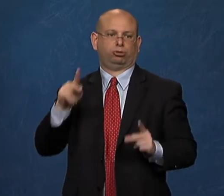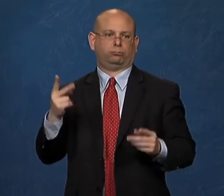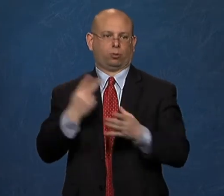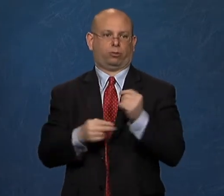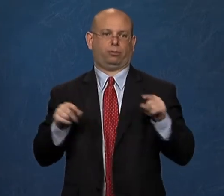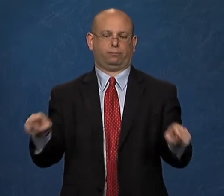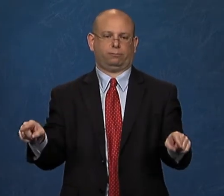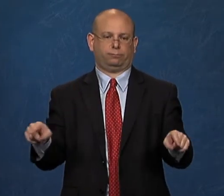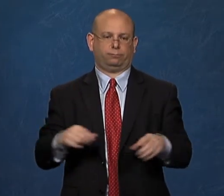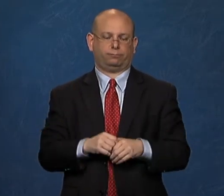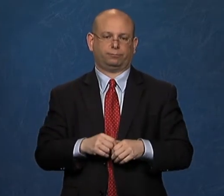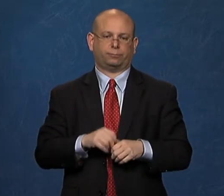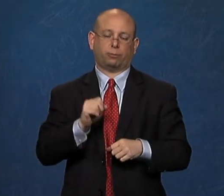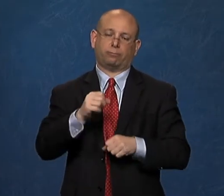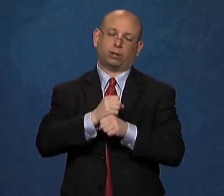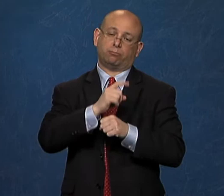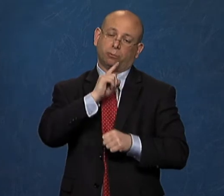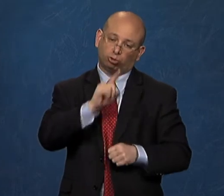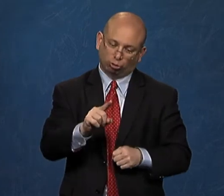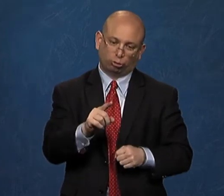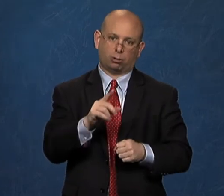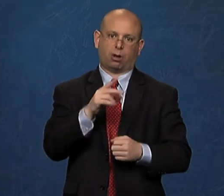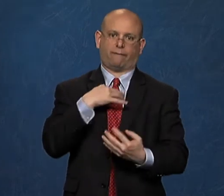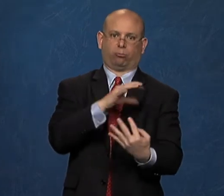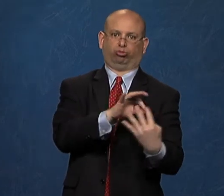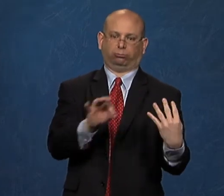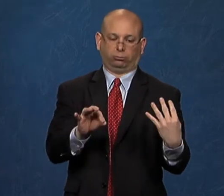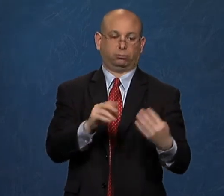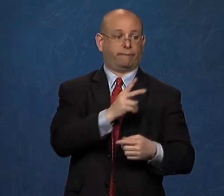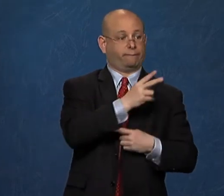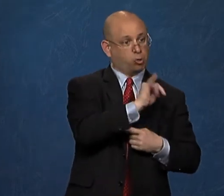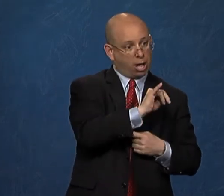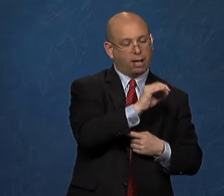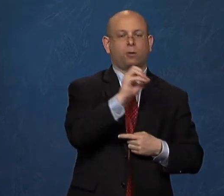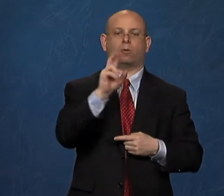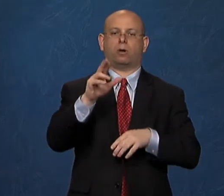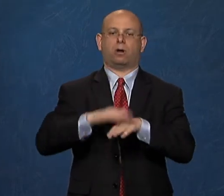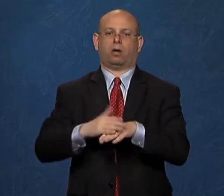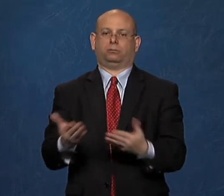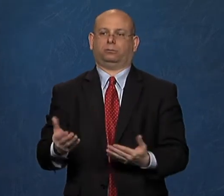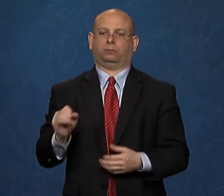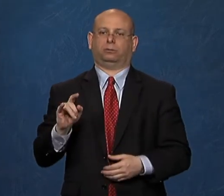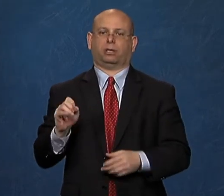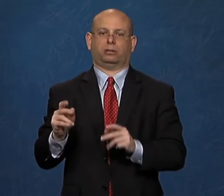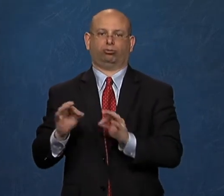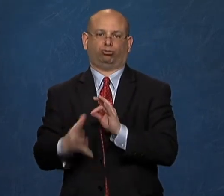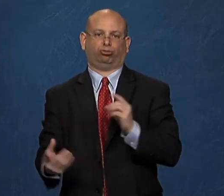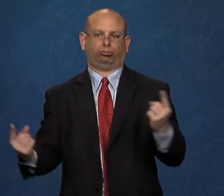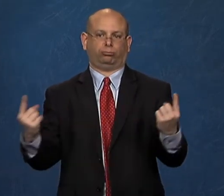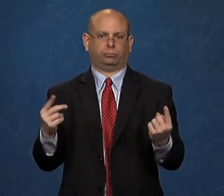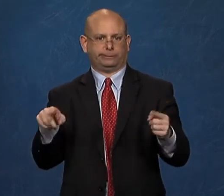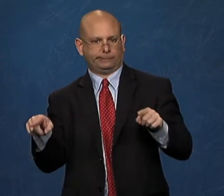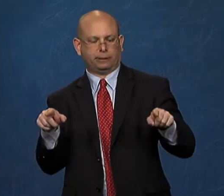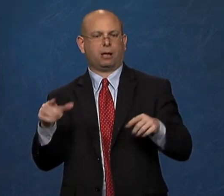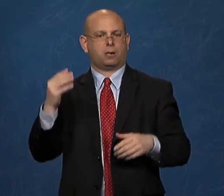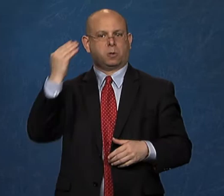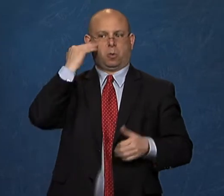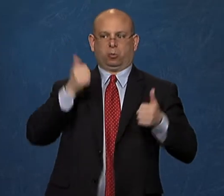individuals involved and the hearing individuals involved. Most importantly, we want to make sure that options are available for either VRI or